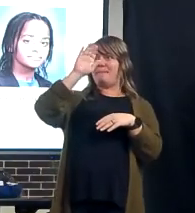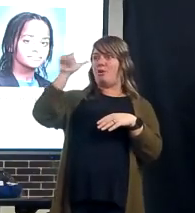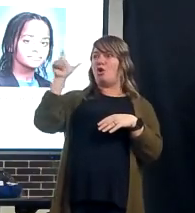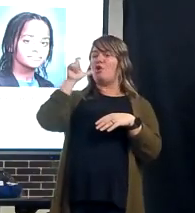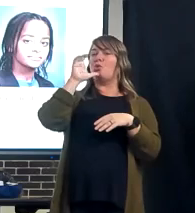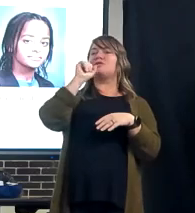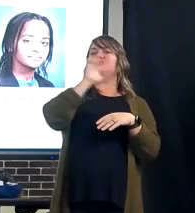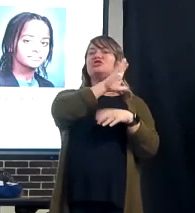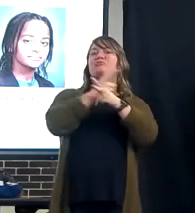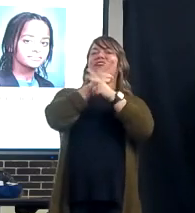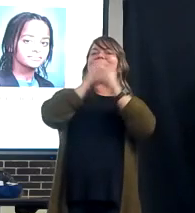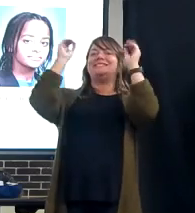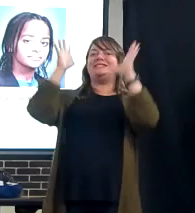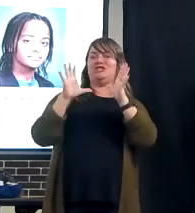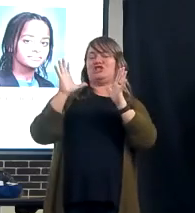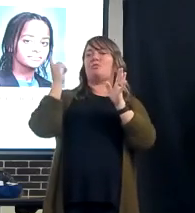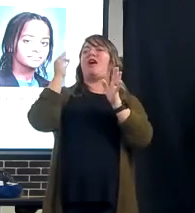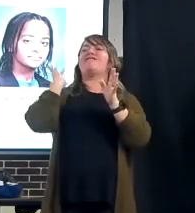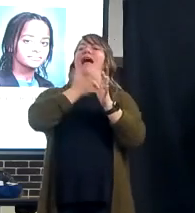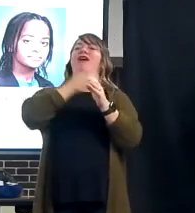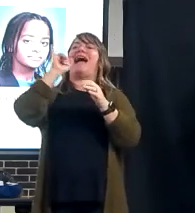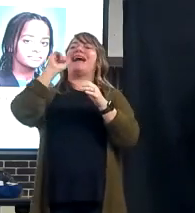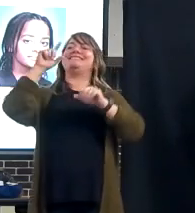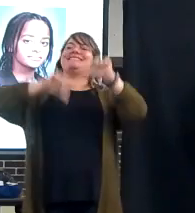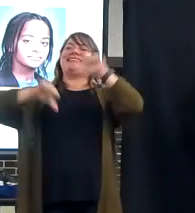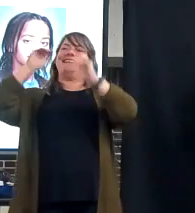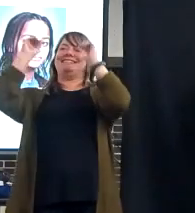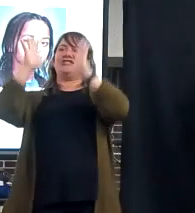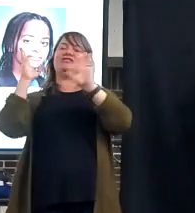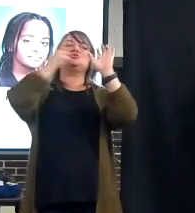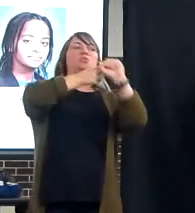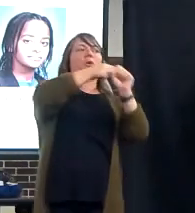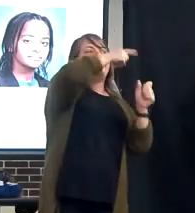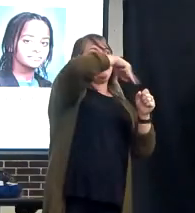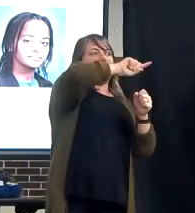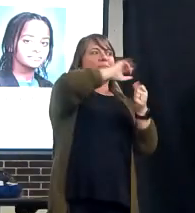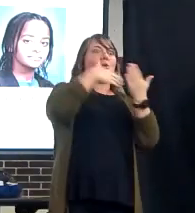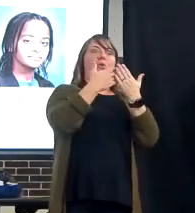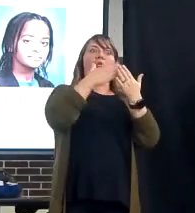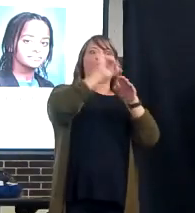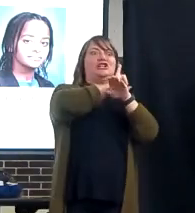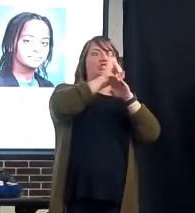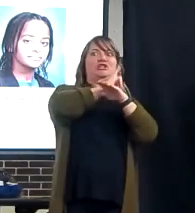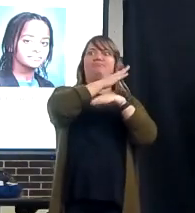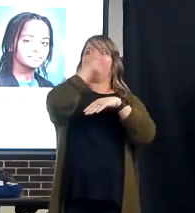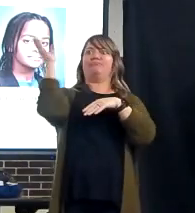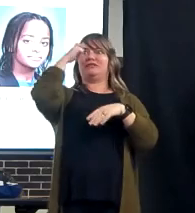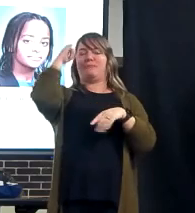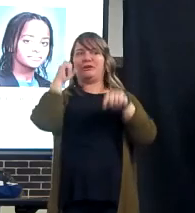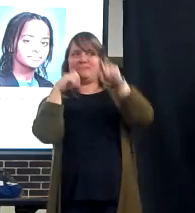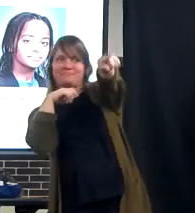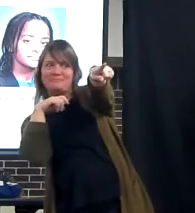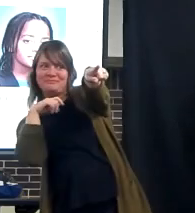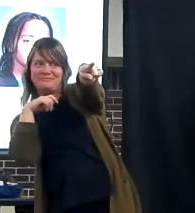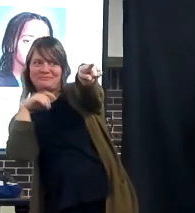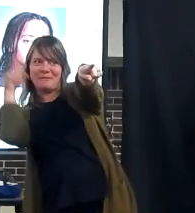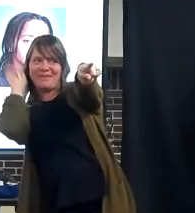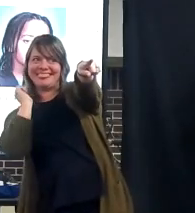to share that Beth Kimball was our supervising teacher during this internship. She joined them through the